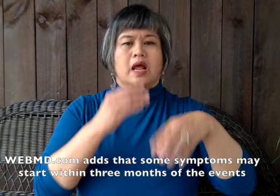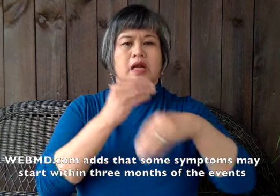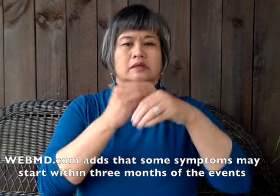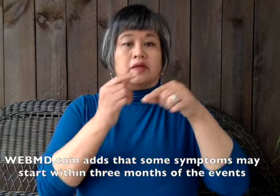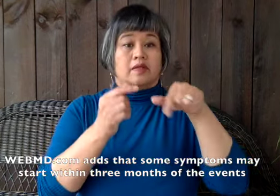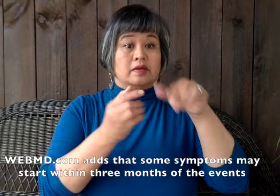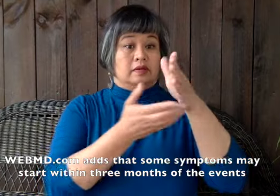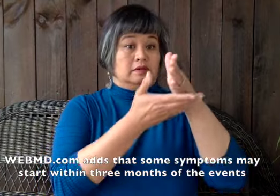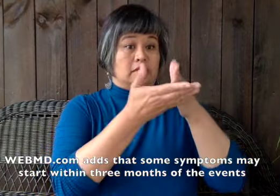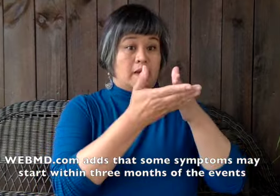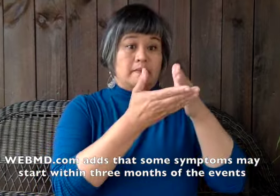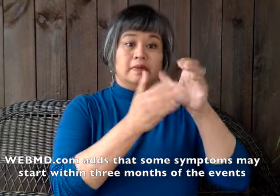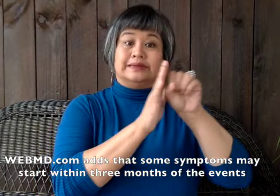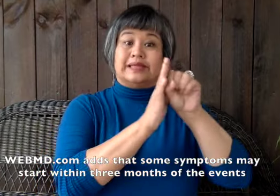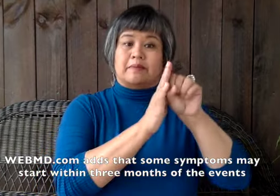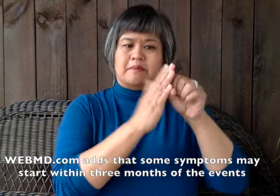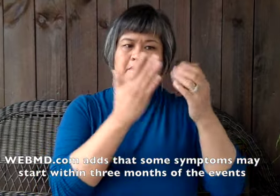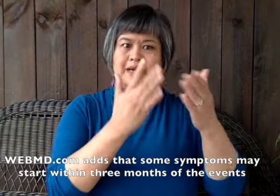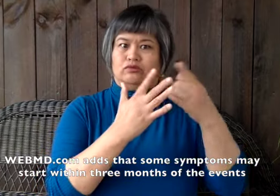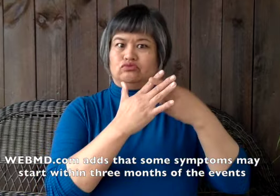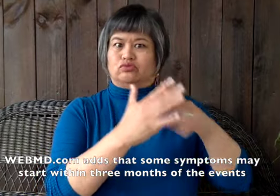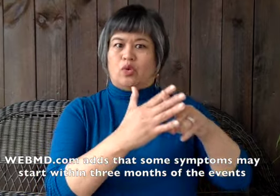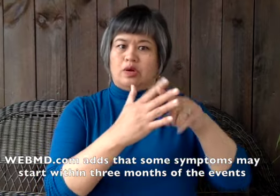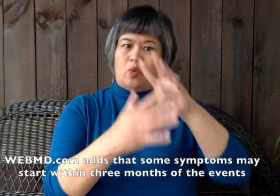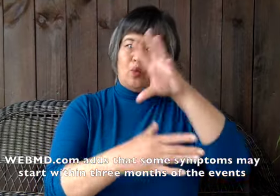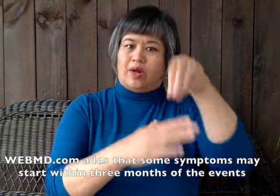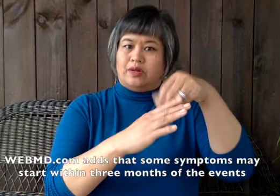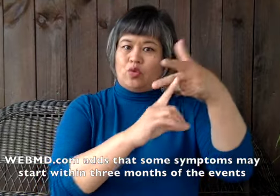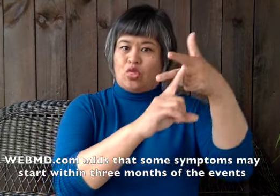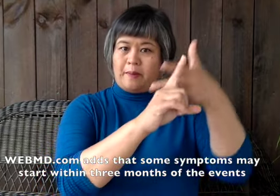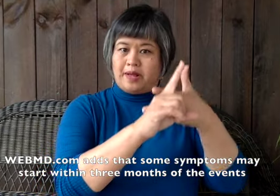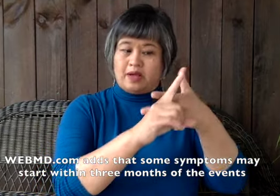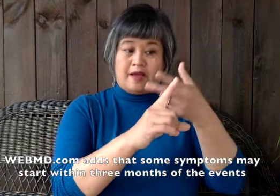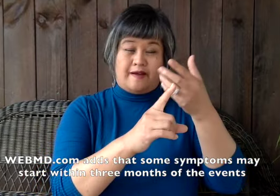WebMD.com explains that some symptoms may start with 3 months of the event,